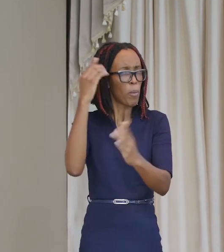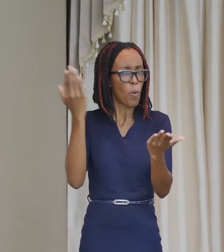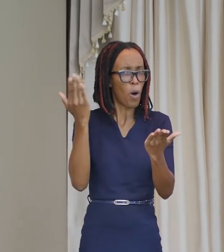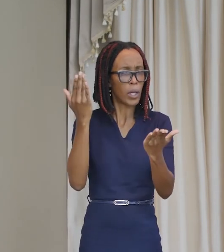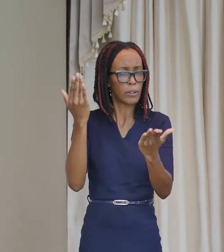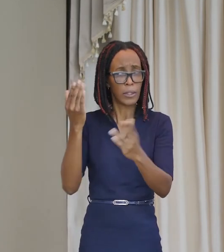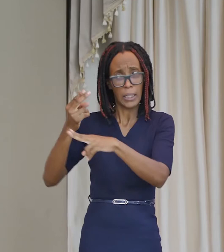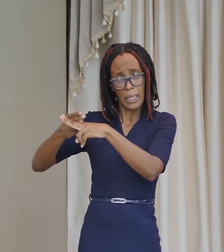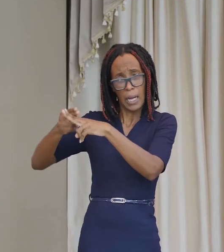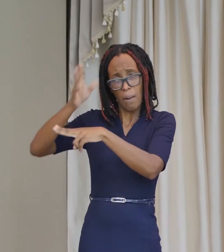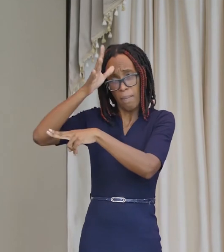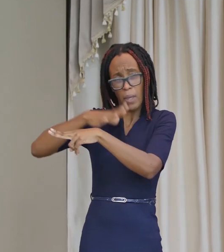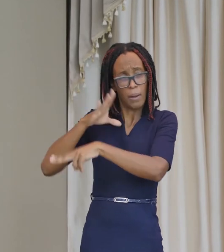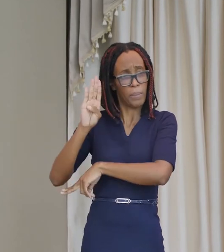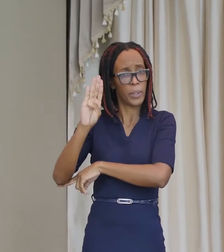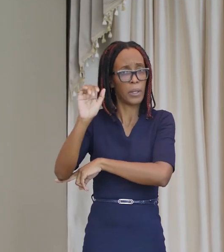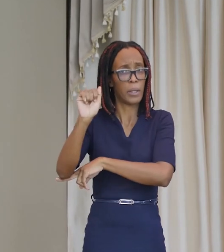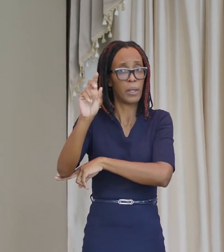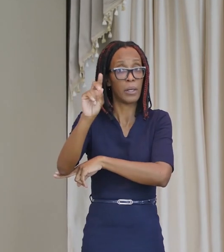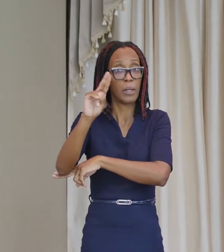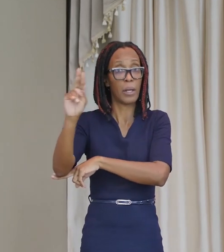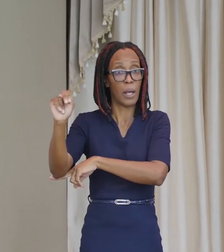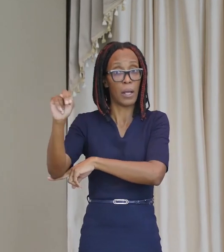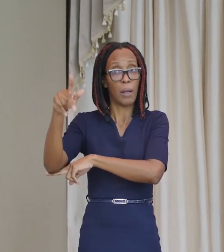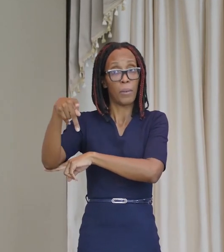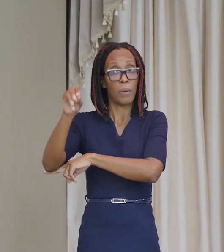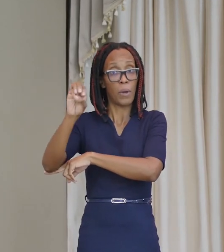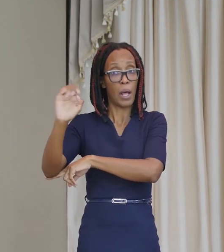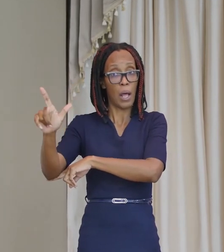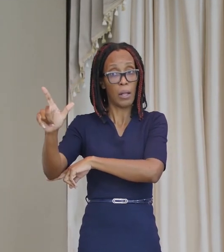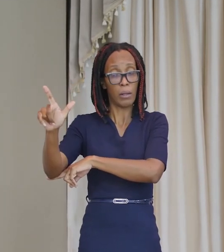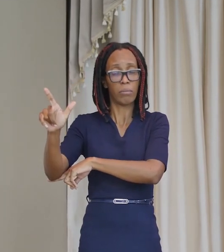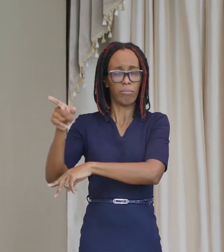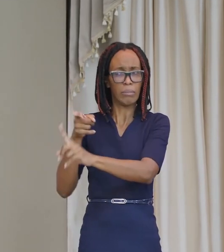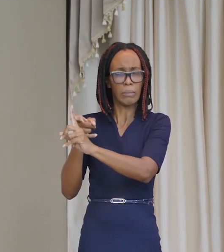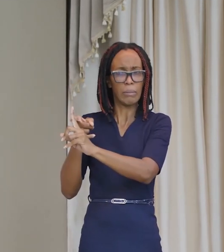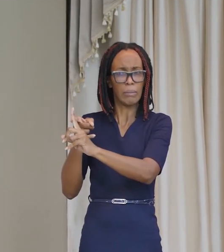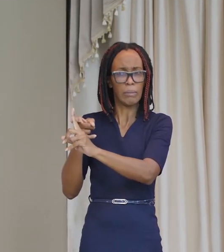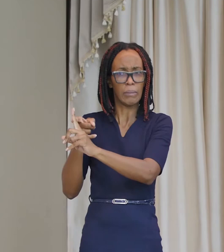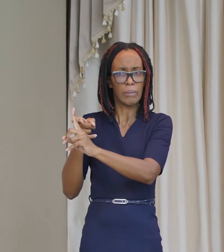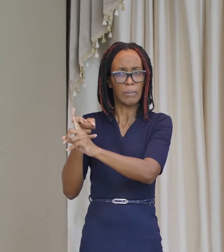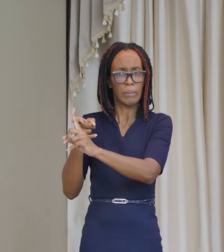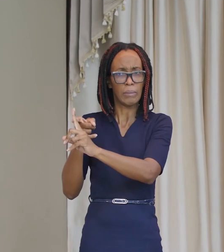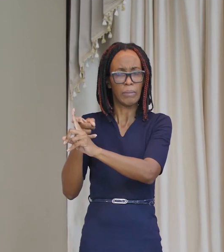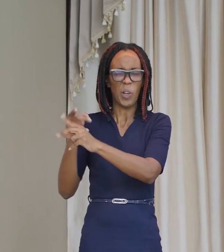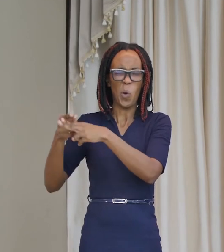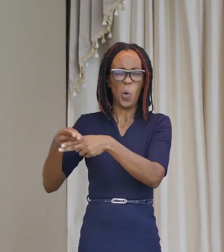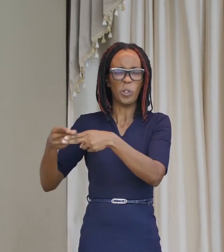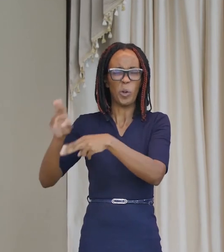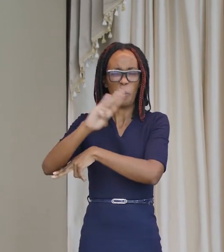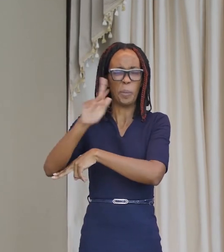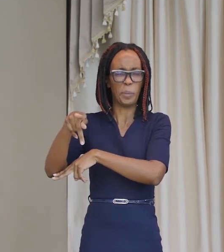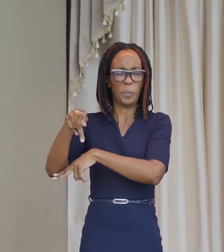the name Lord Robert Stevenson Smith Baden-Powell, or BP,